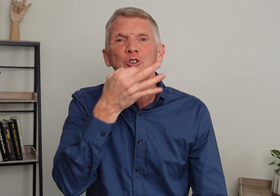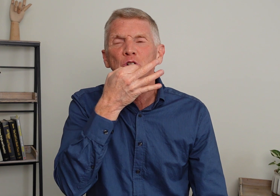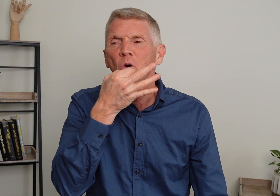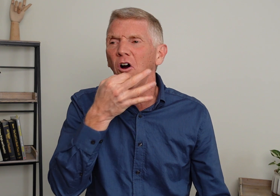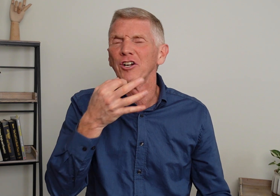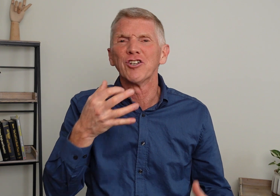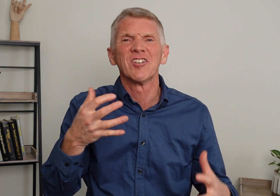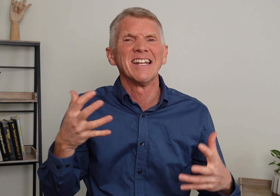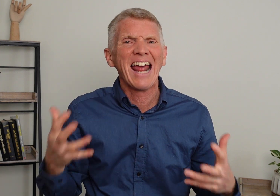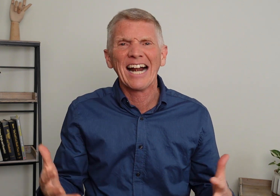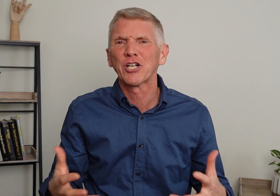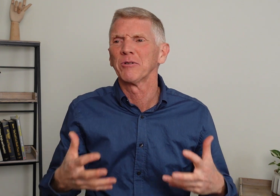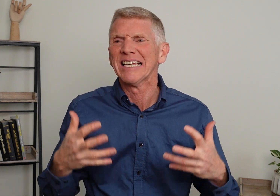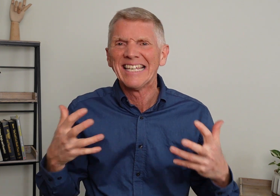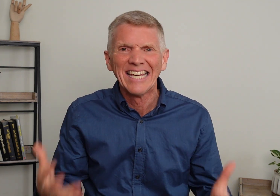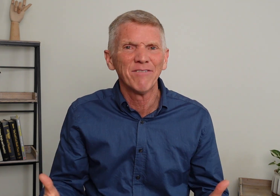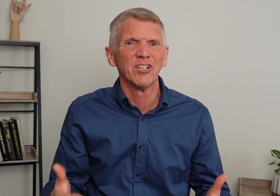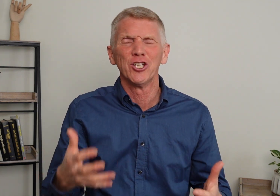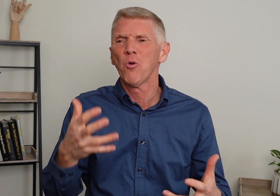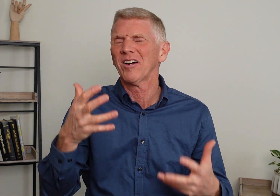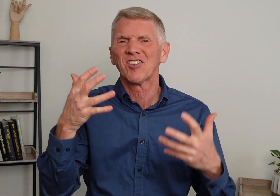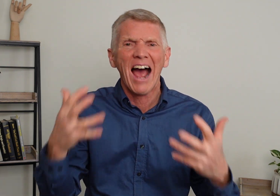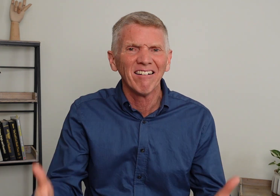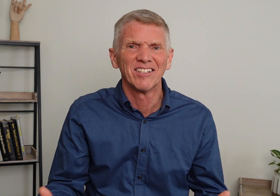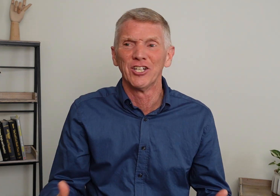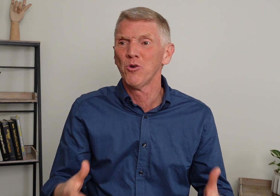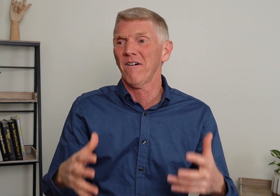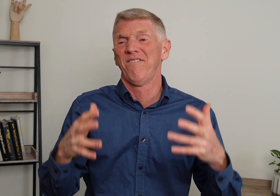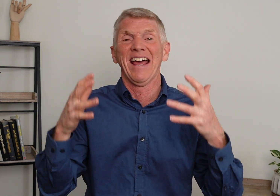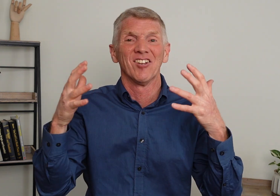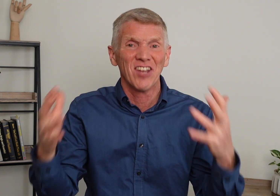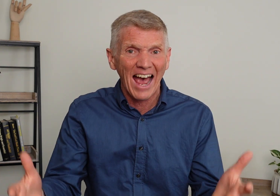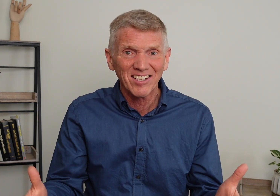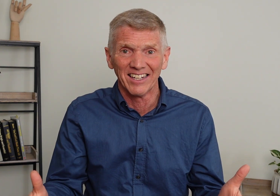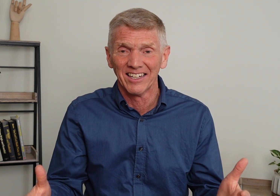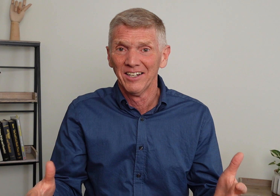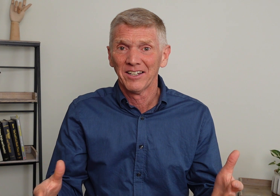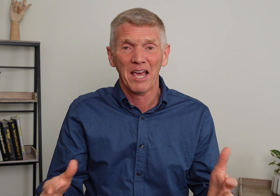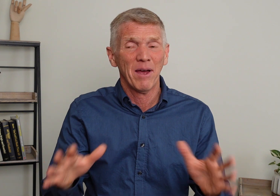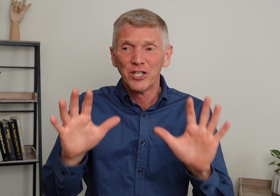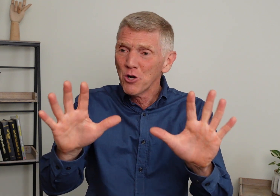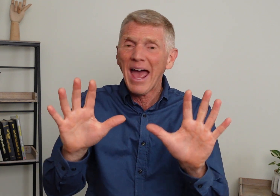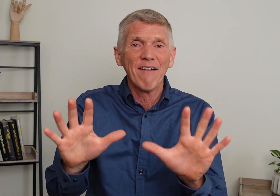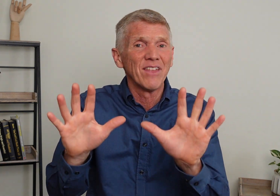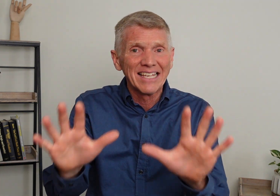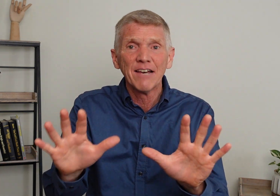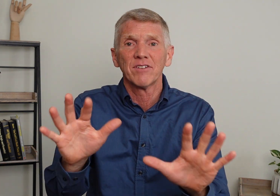You are just naturally gifted. You are talented. You are fantastic. Okay, man, you have the gift